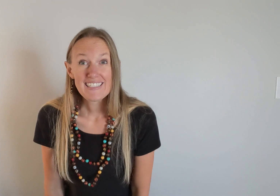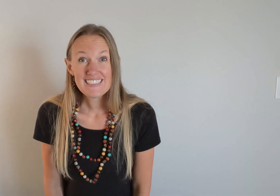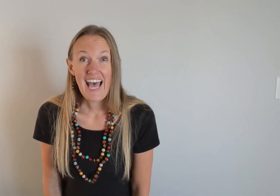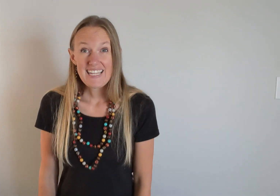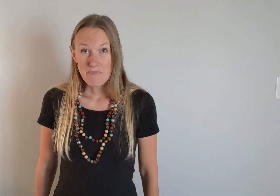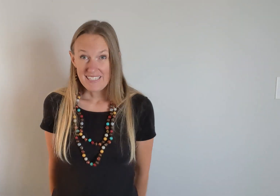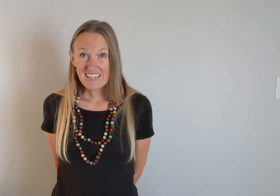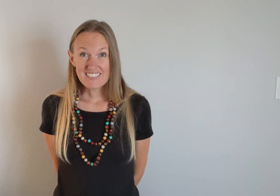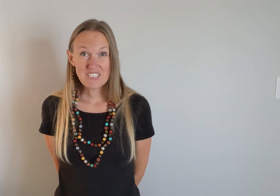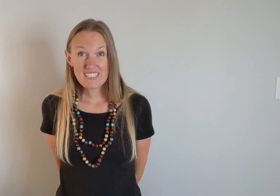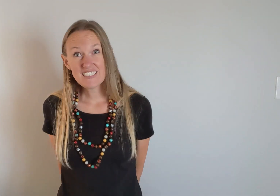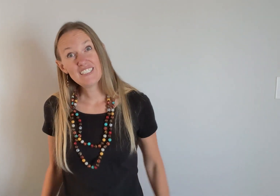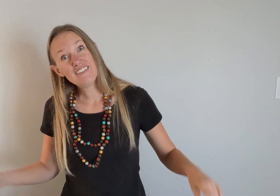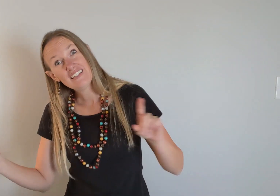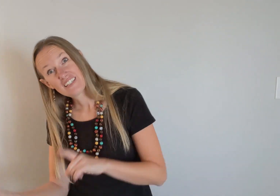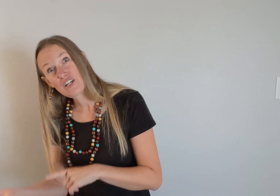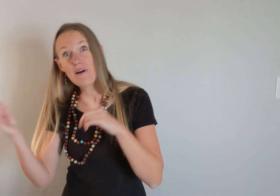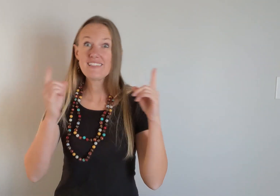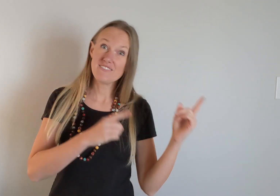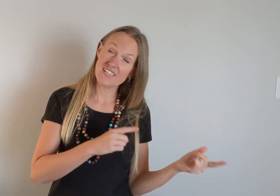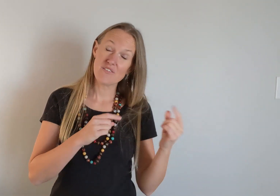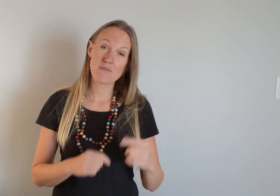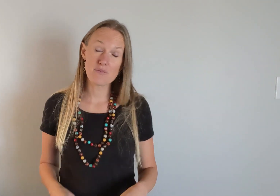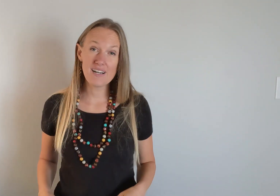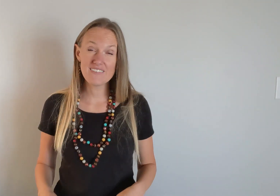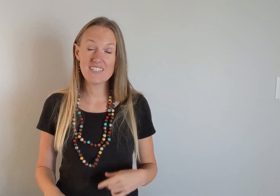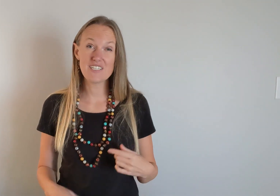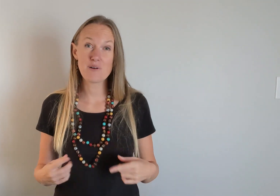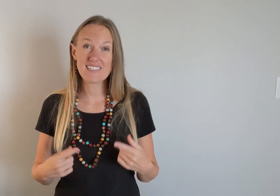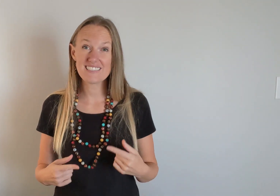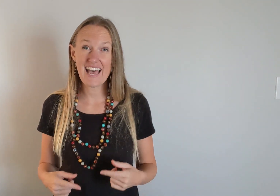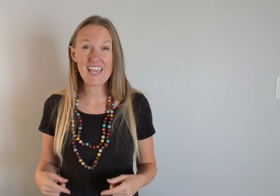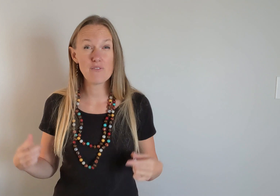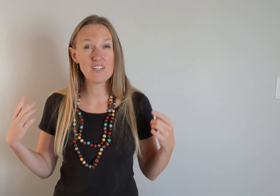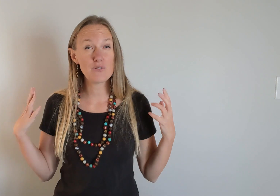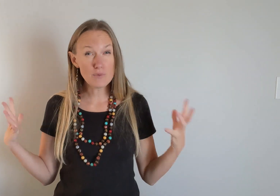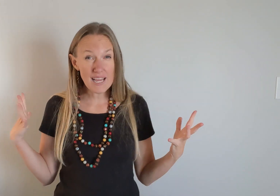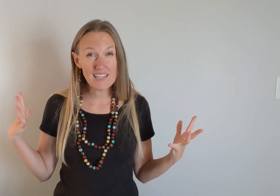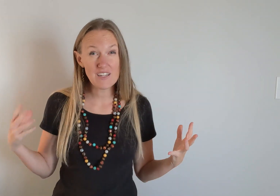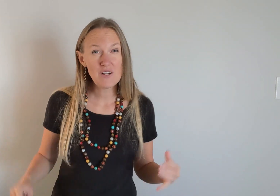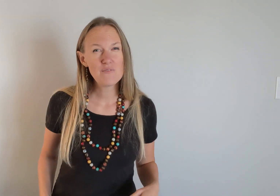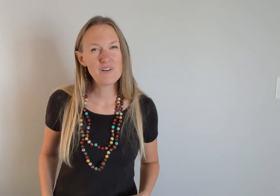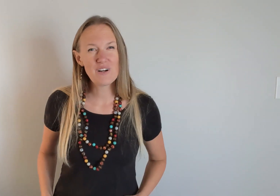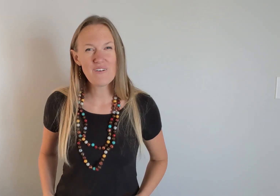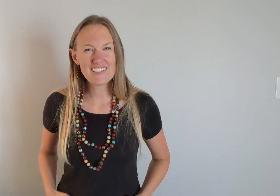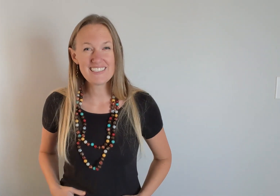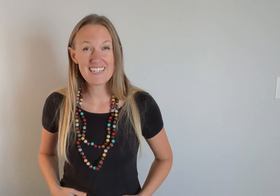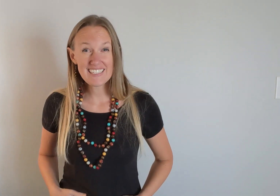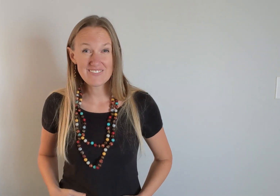practice that as many times as you need to. Go back to video number 1 if you need to practice that. And when you're ready, we'll go on to the next